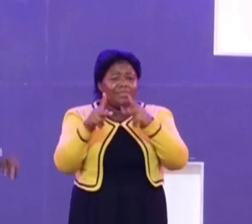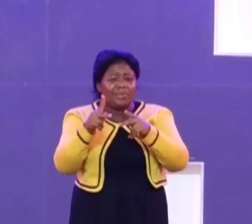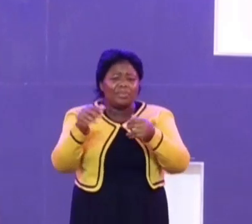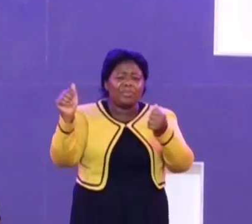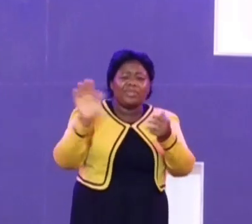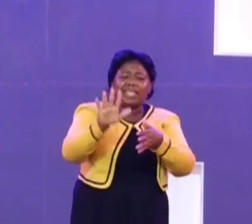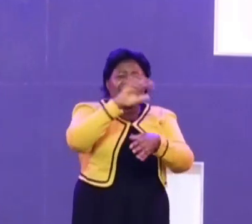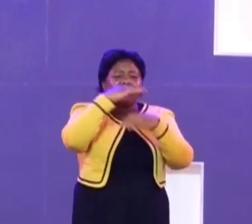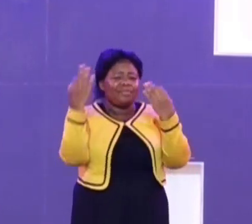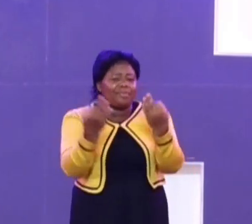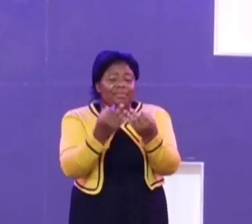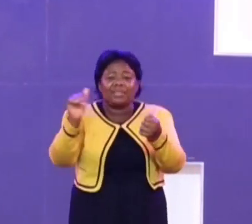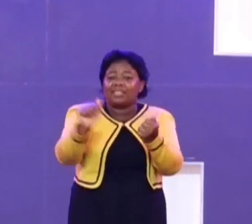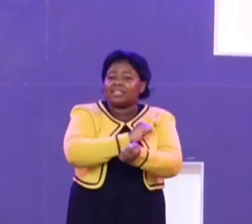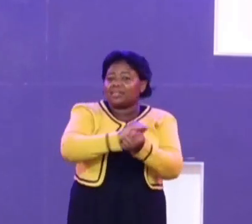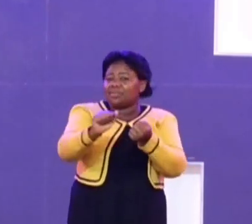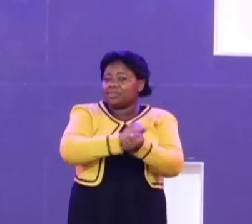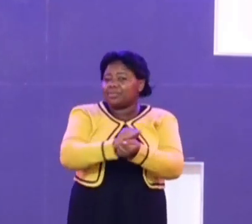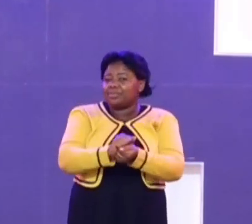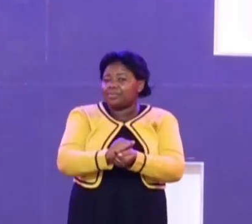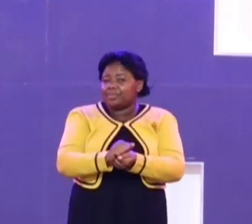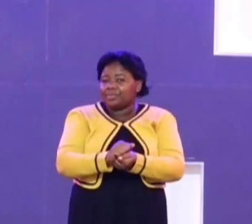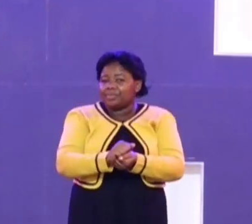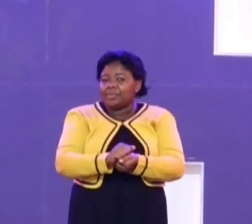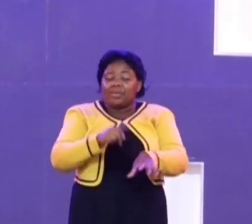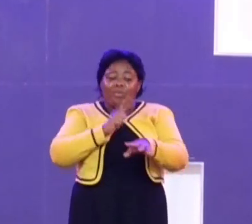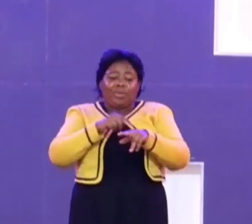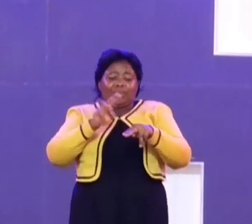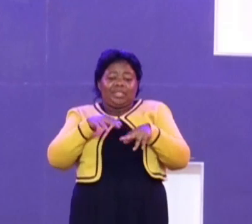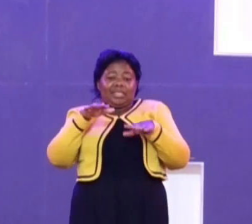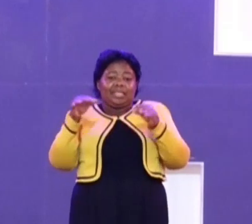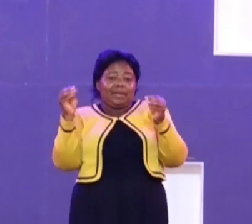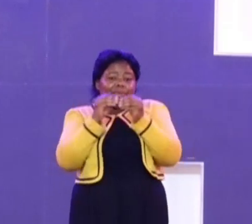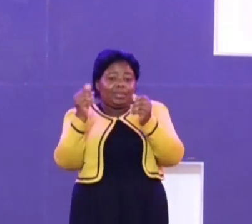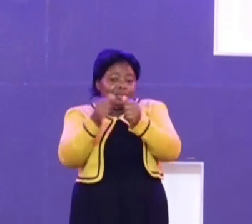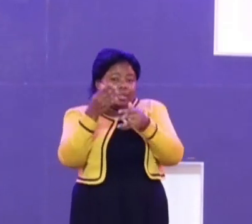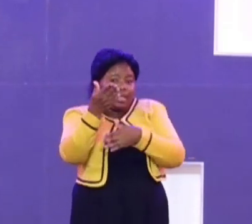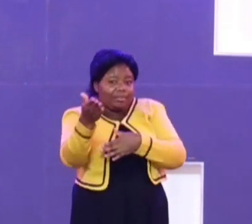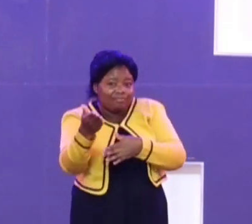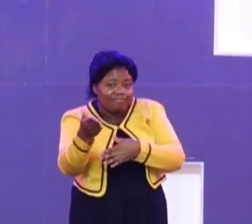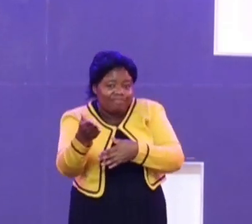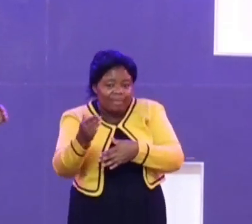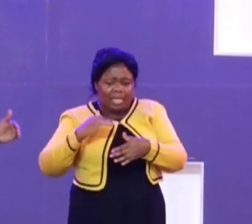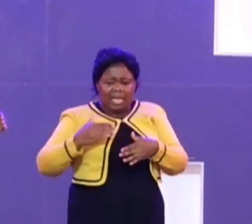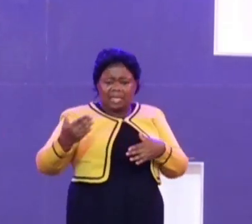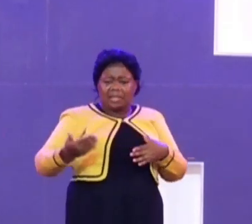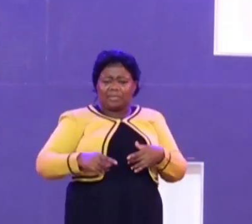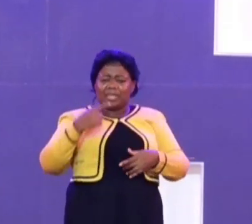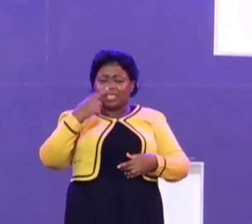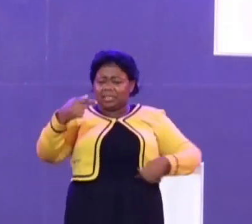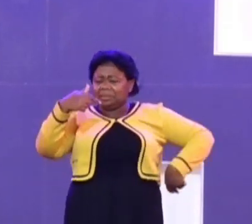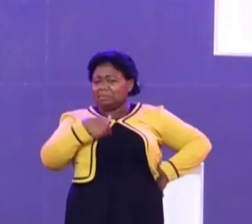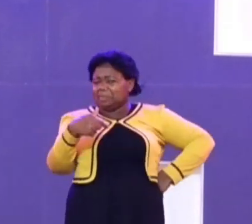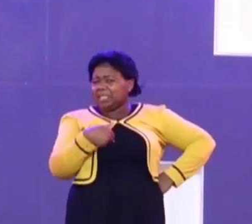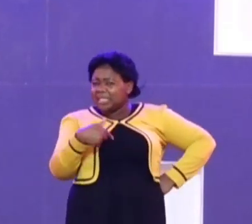gabafuddeko. Many people, their marriages have crumbled down. Botula mu meeting nabo. When you sit in the meetings with them. Omukyala gamba nze. The